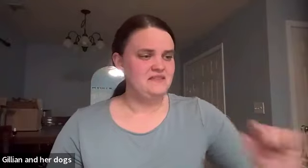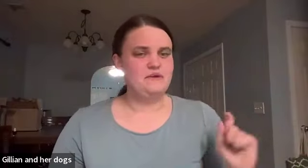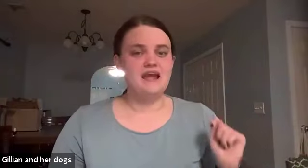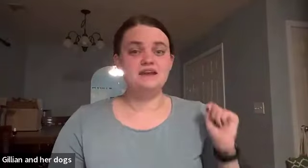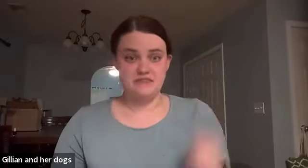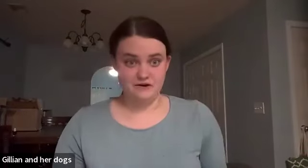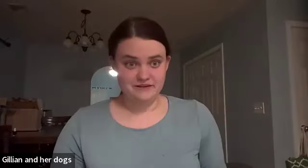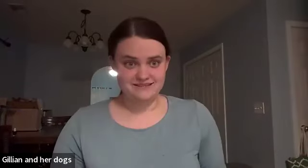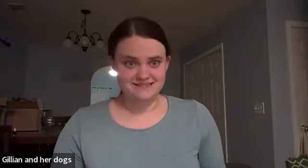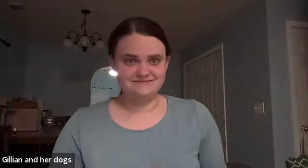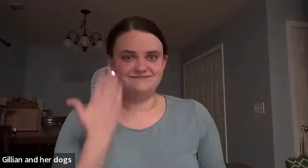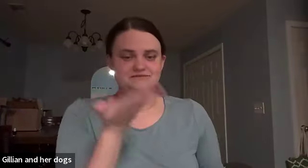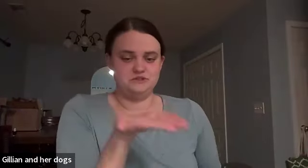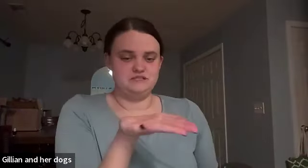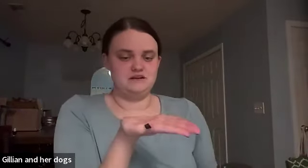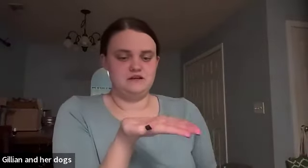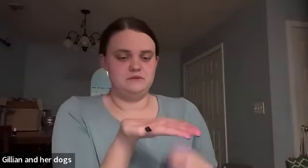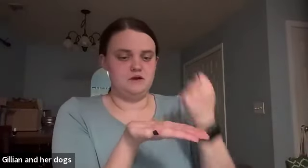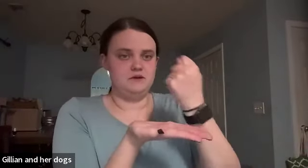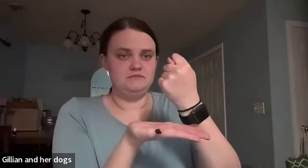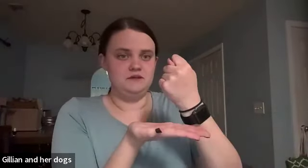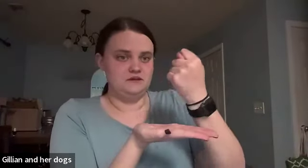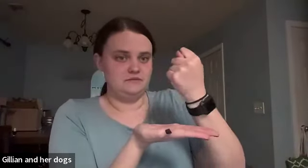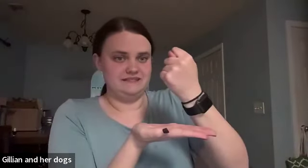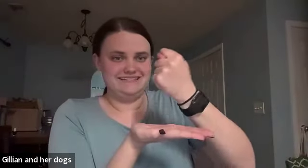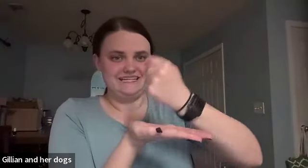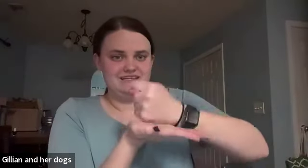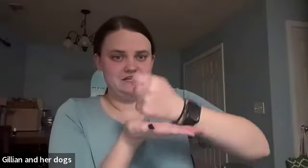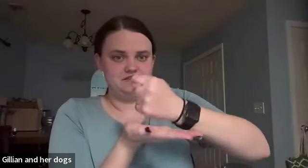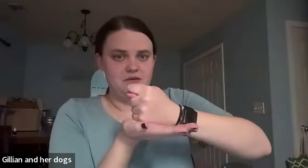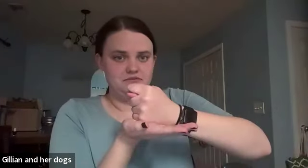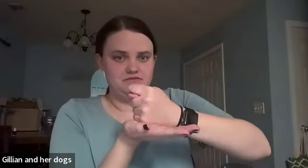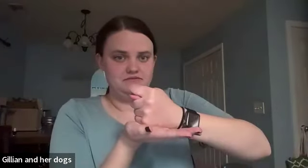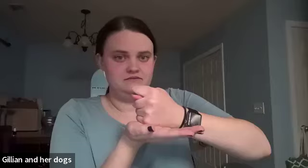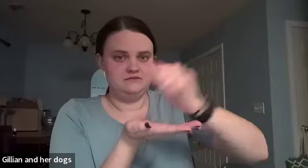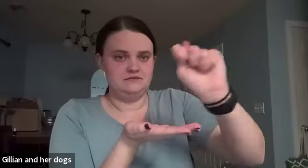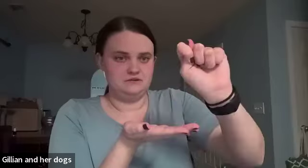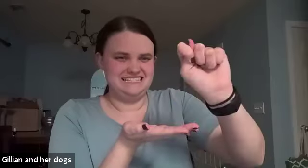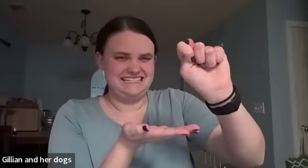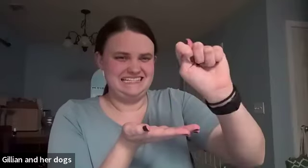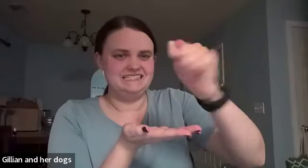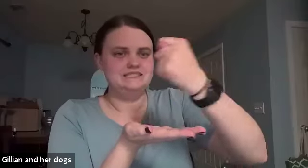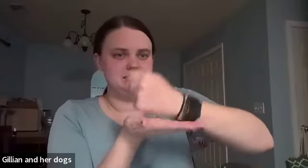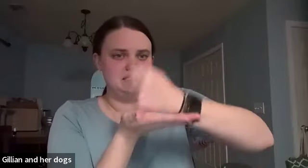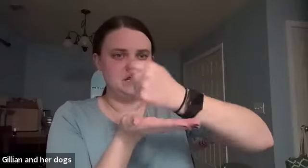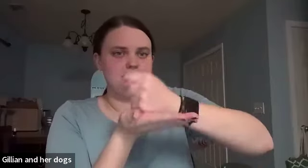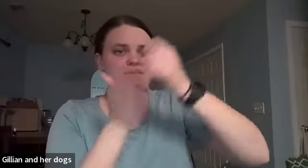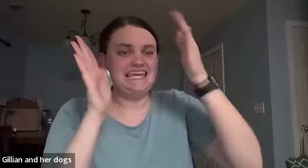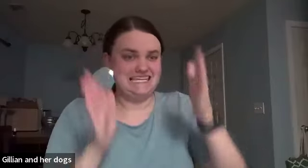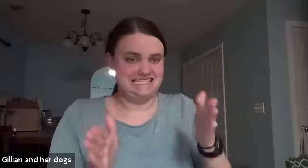Then we had therapist, which was non-dominant palm up with the T and you tap. So T,